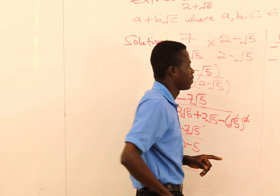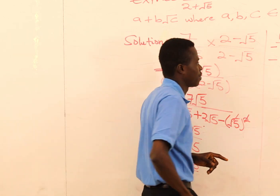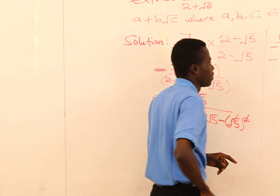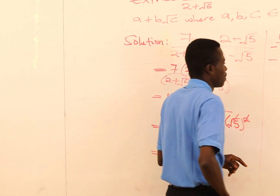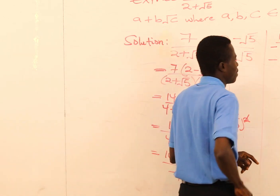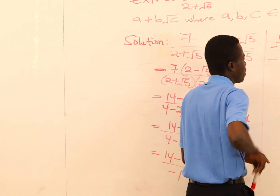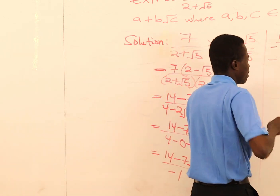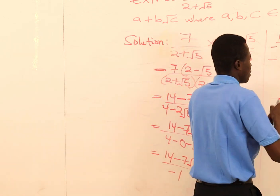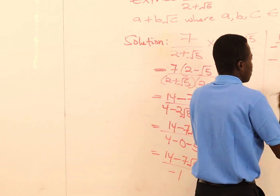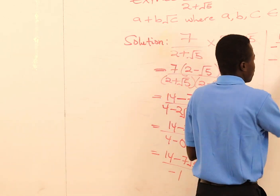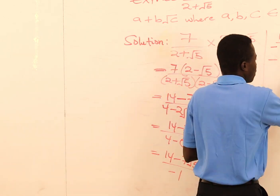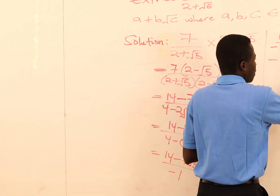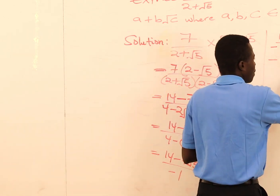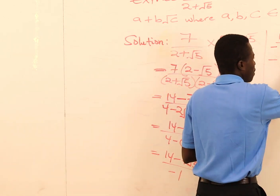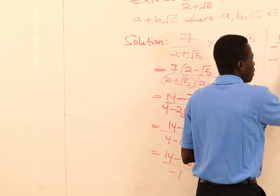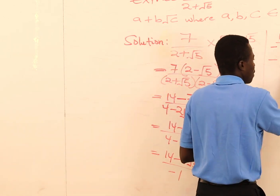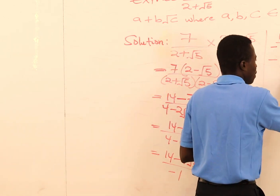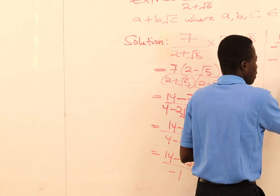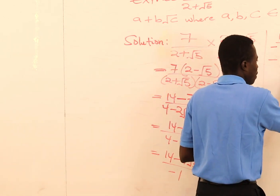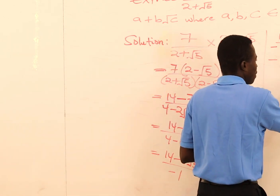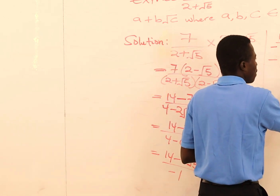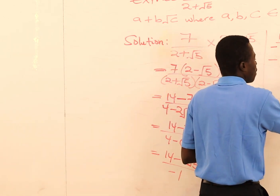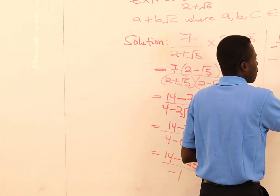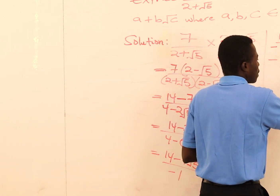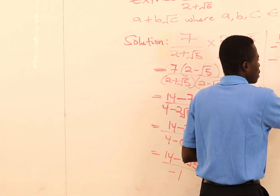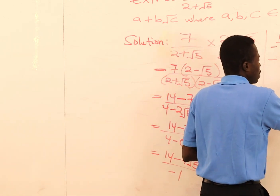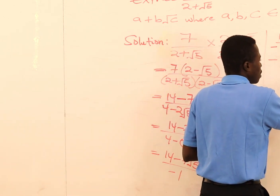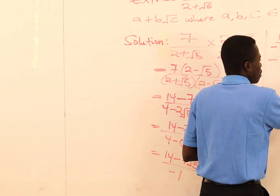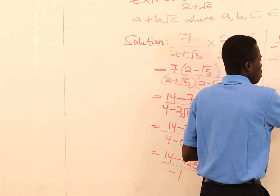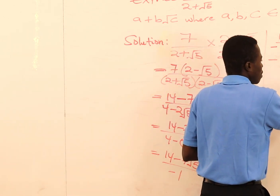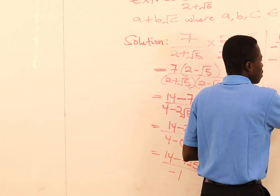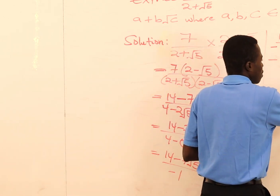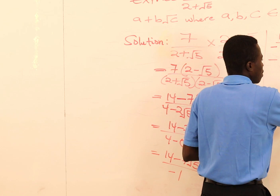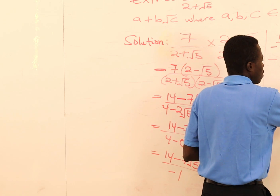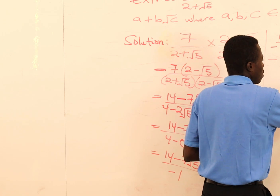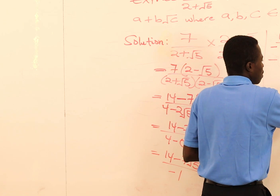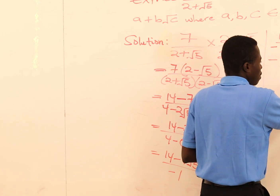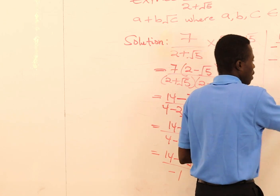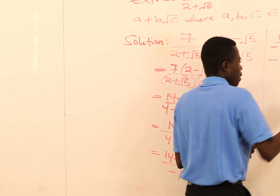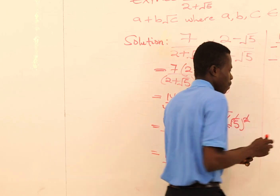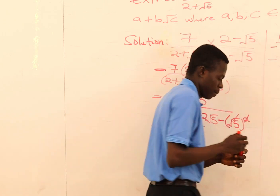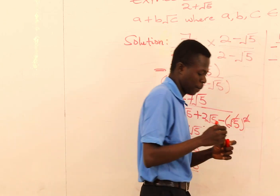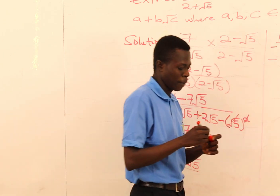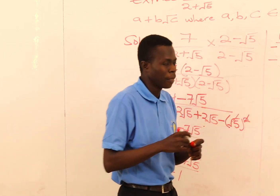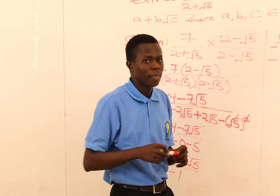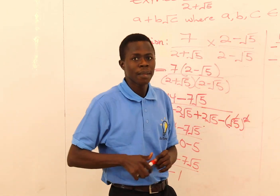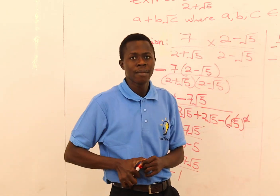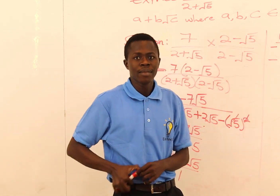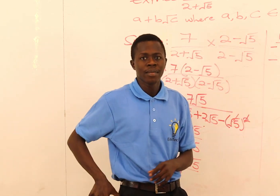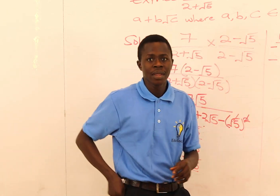So the denominator is also -1. So the both of the numerator being negative and then the denominator